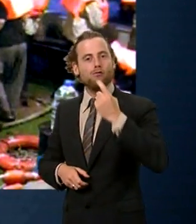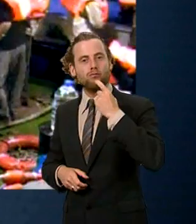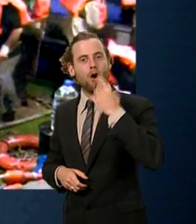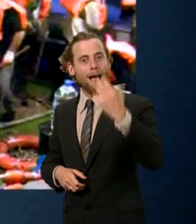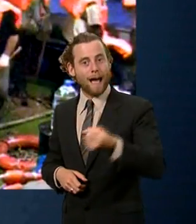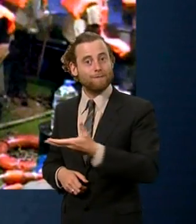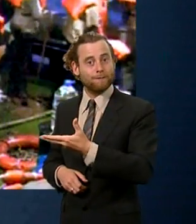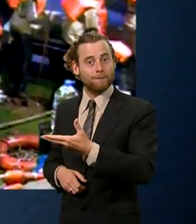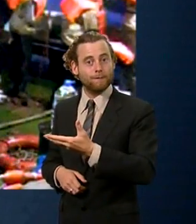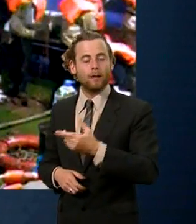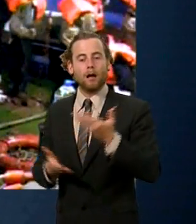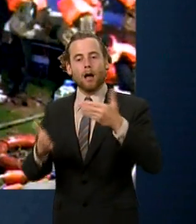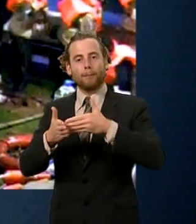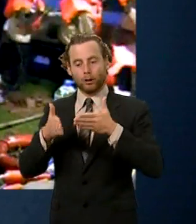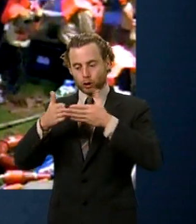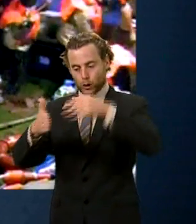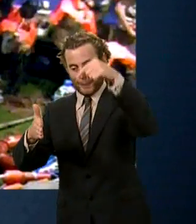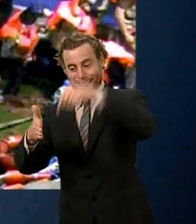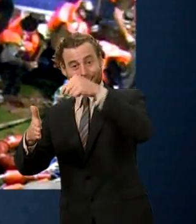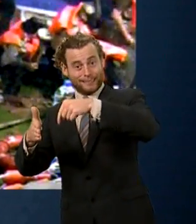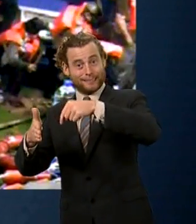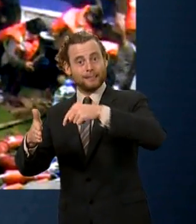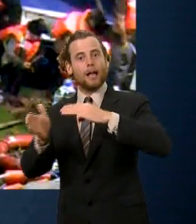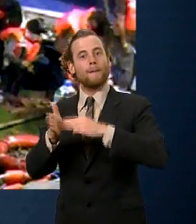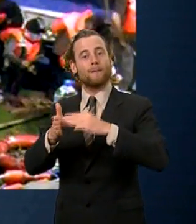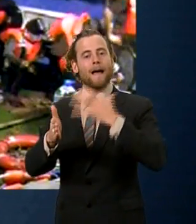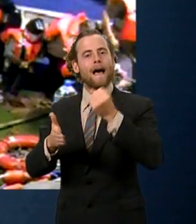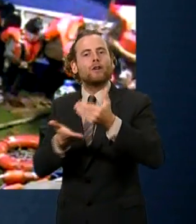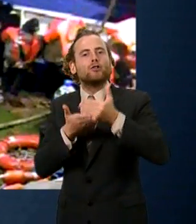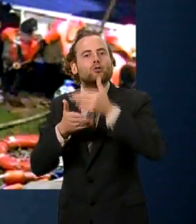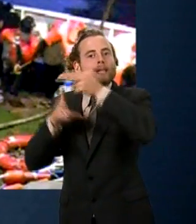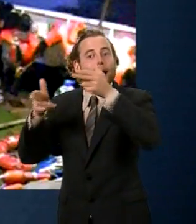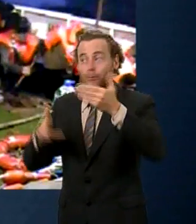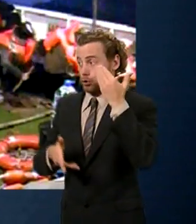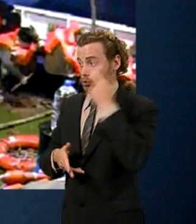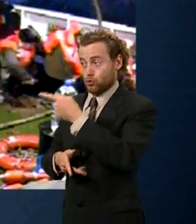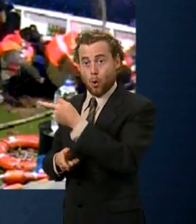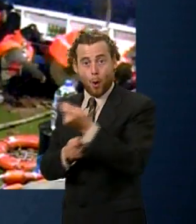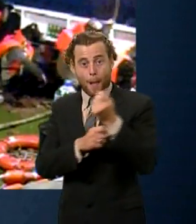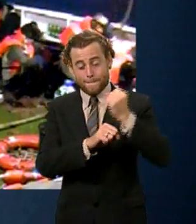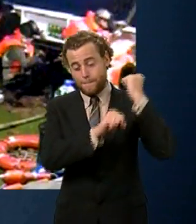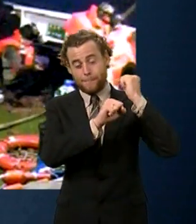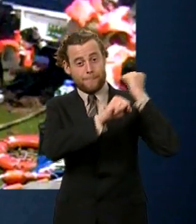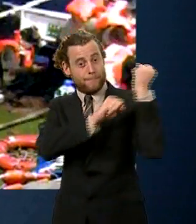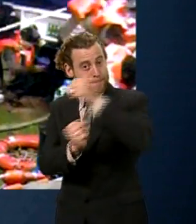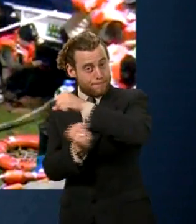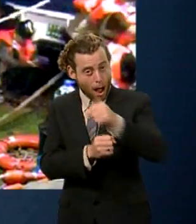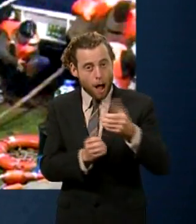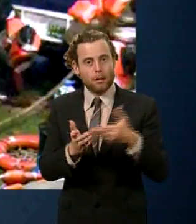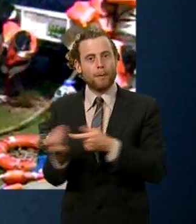The security cameras and other footage from the Mavi Marmara shows men wielding bars and hoses,